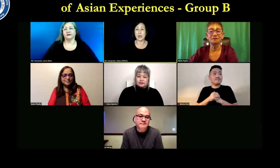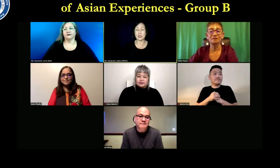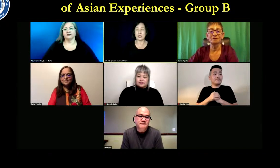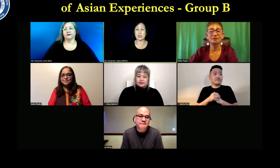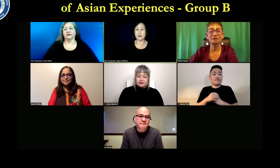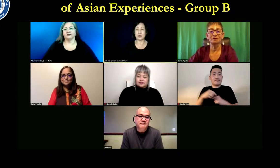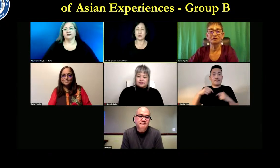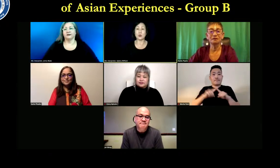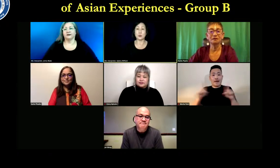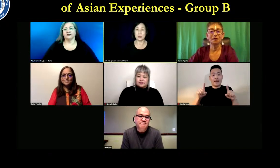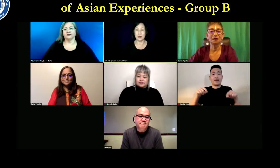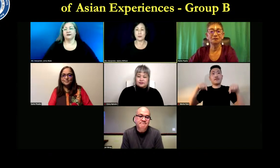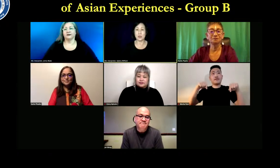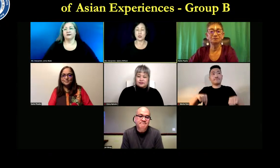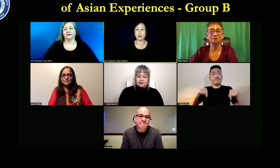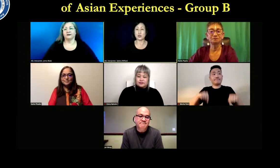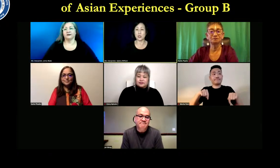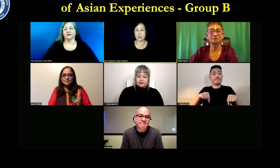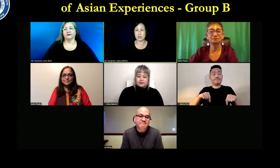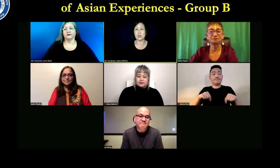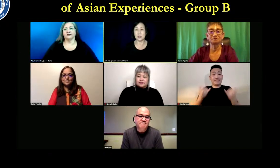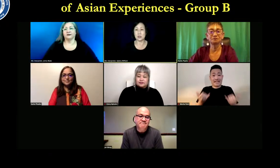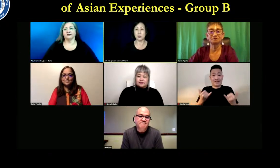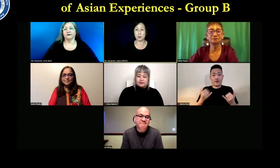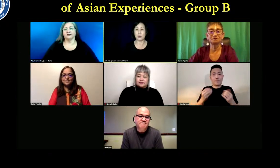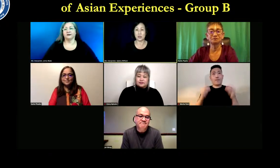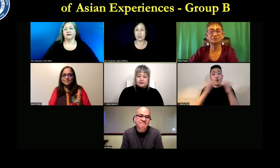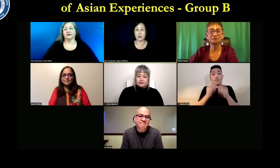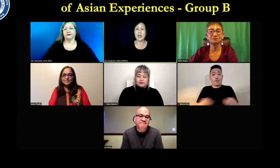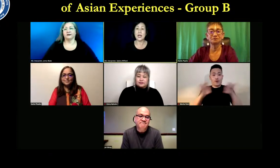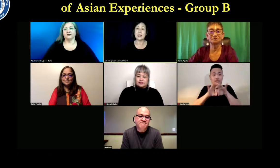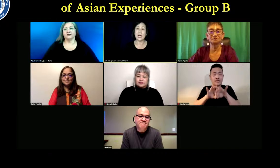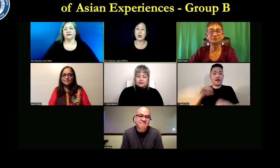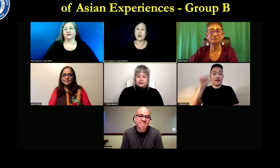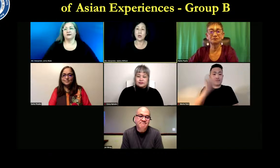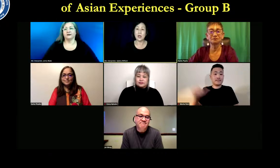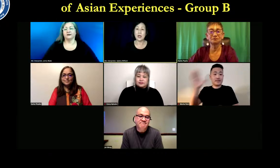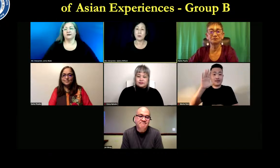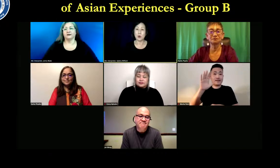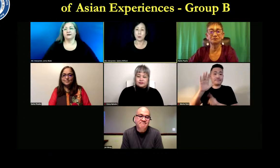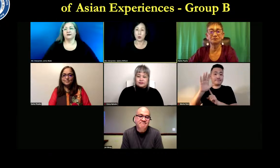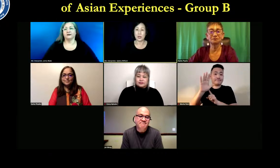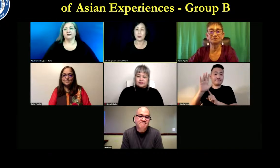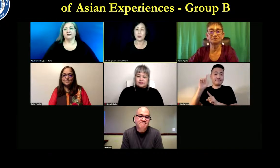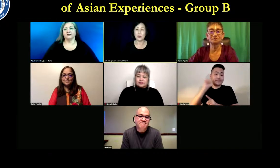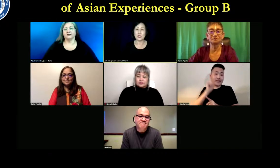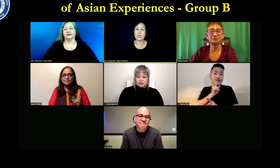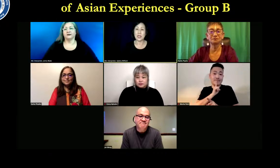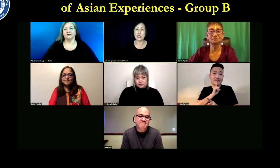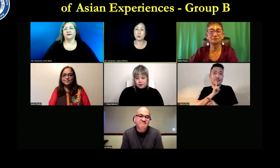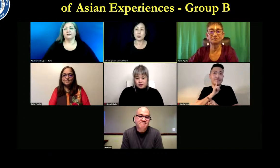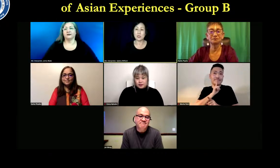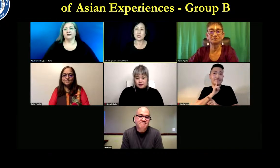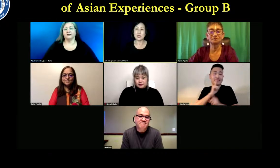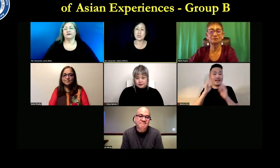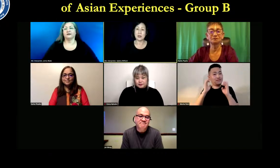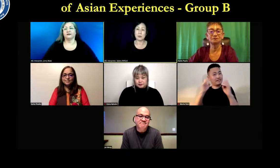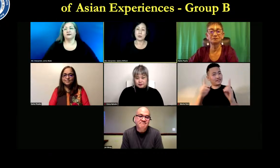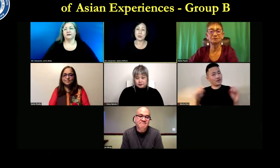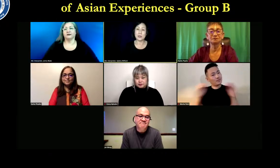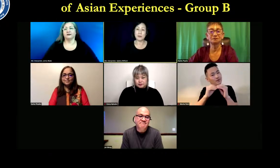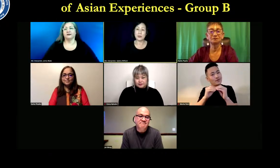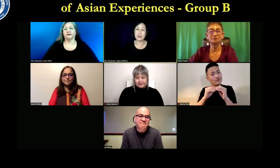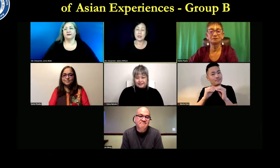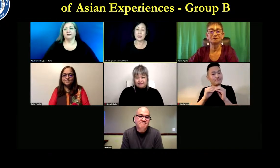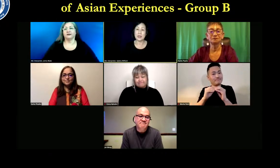many rights and civil groups, that social justice is more prevalent here. Now, more importantly, I feel as an Asian person, as a